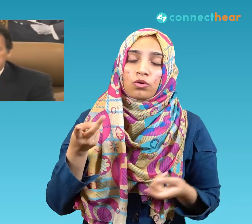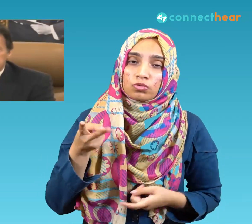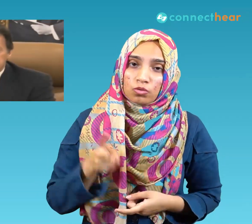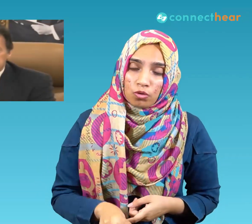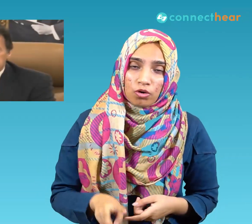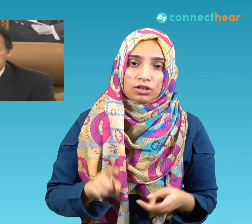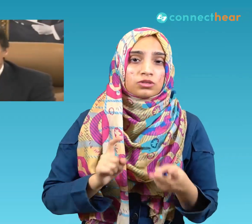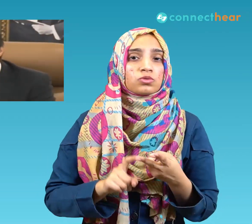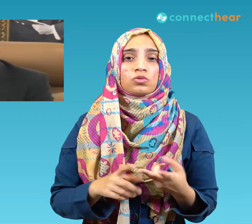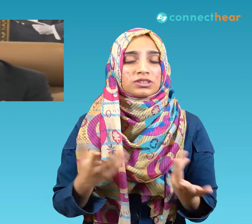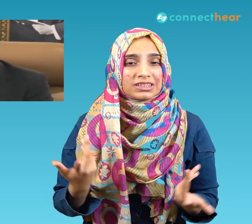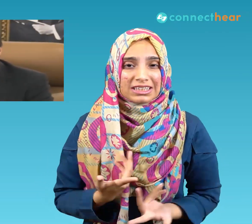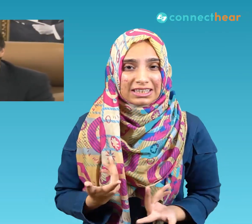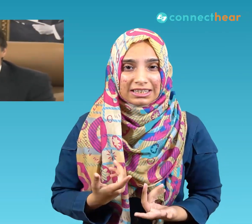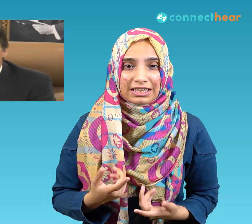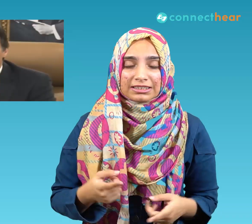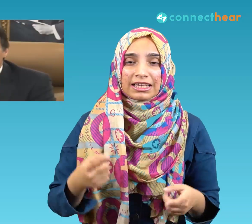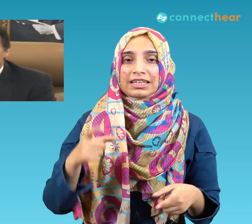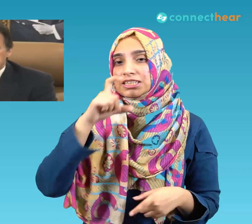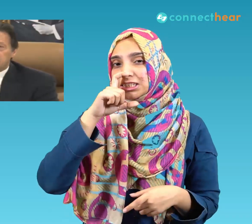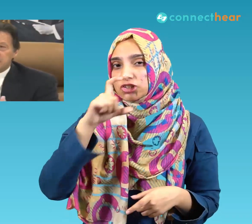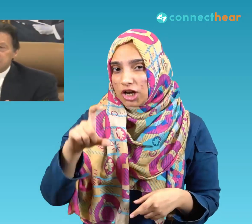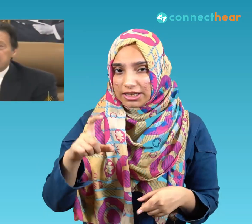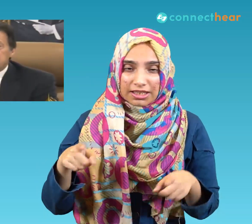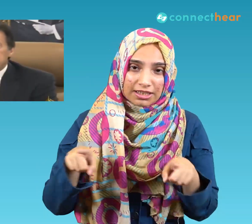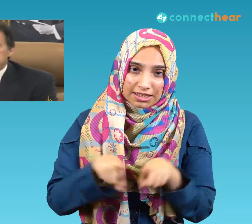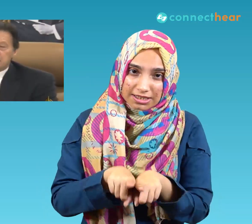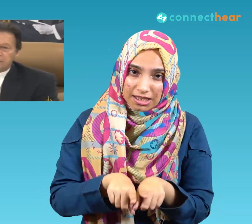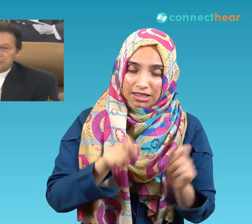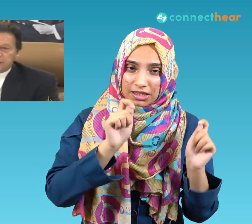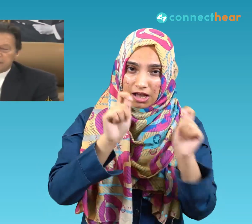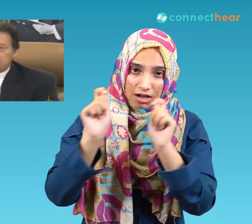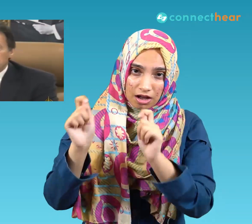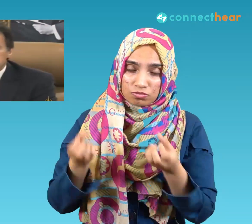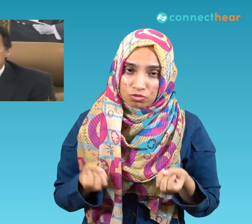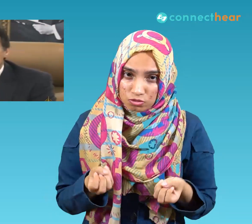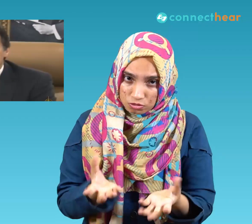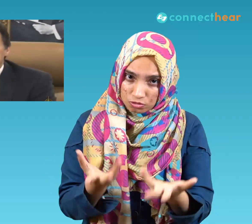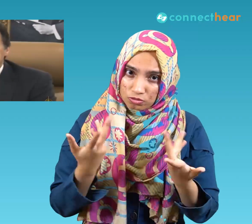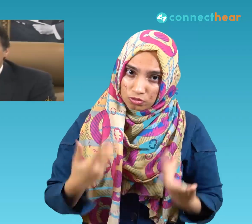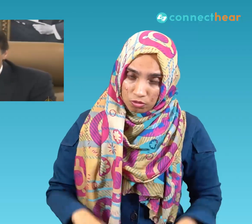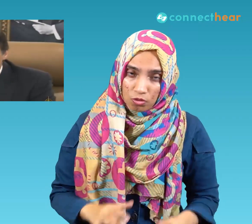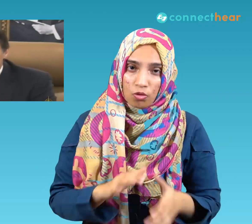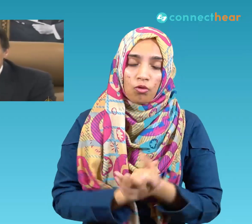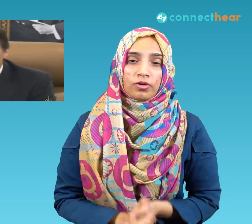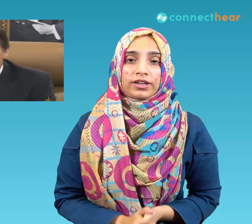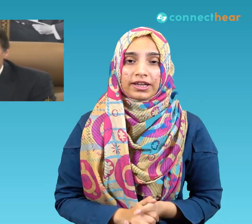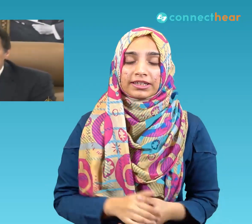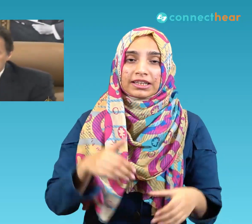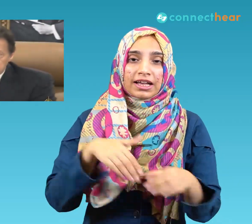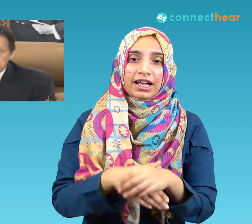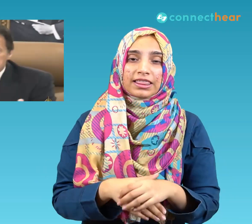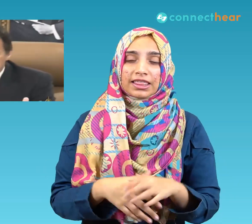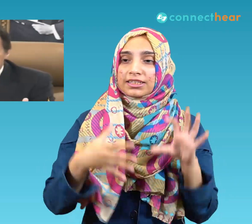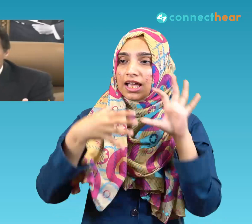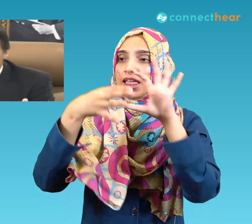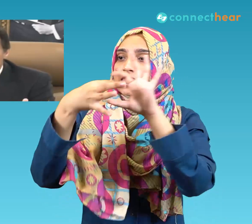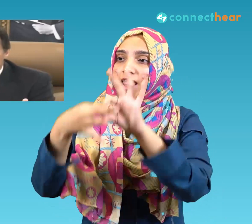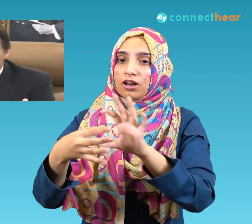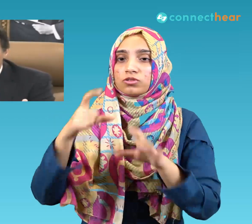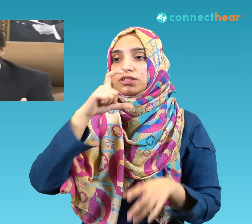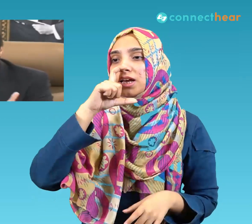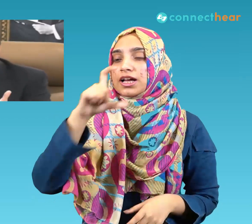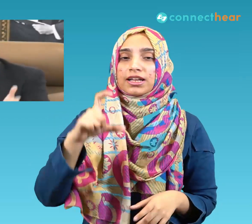exclusive to just China. CPEC is, first of all, it started with connectivity. It was a